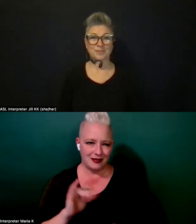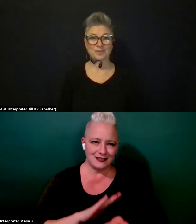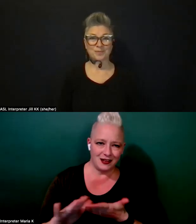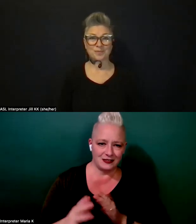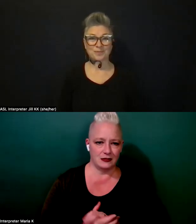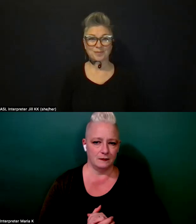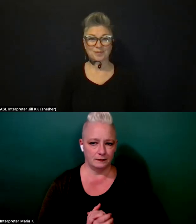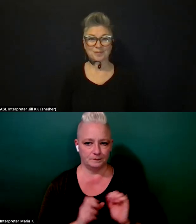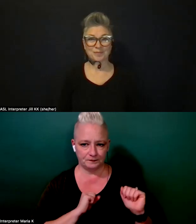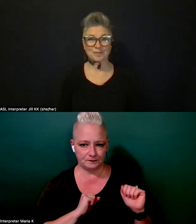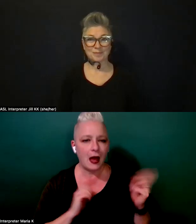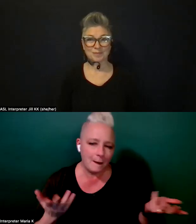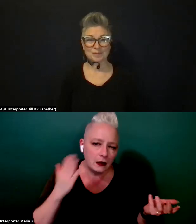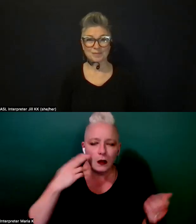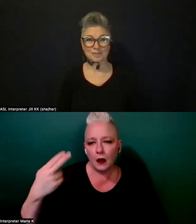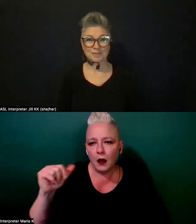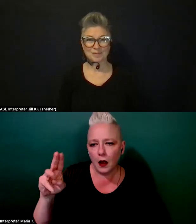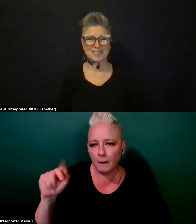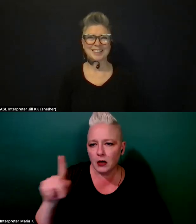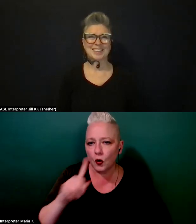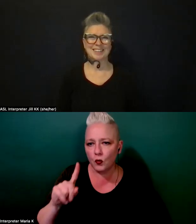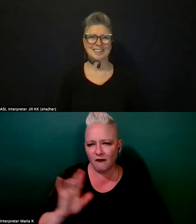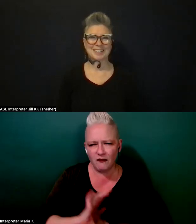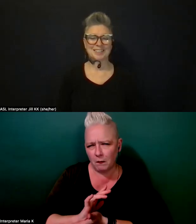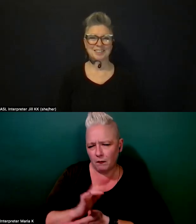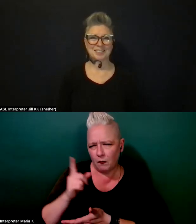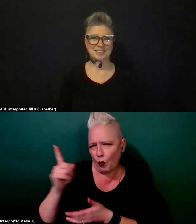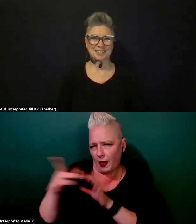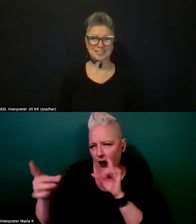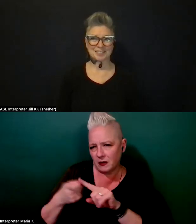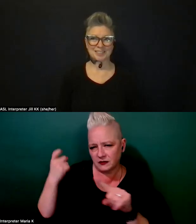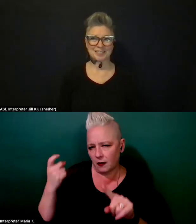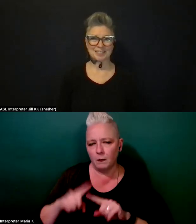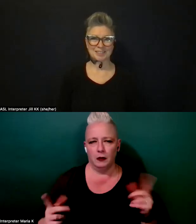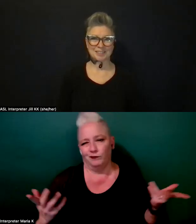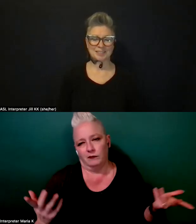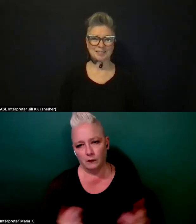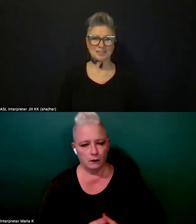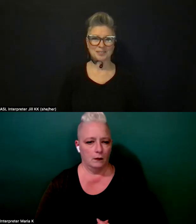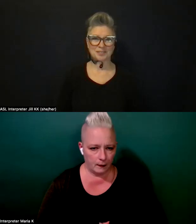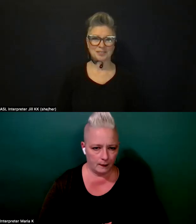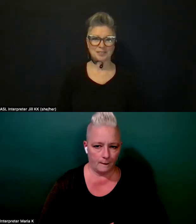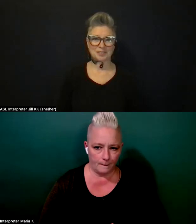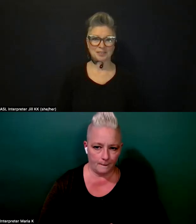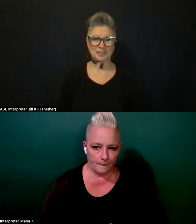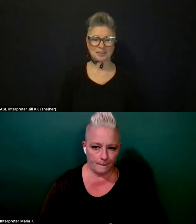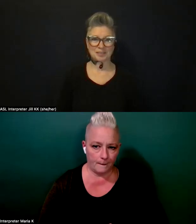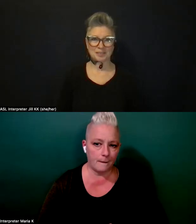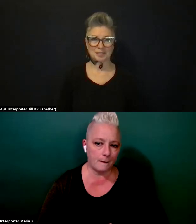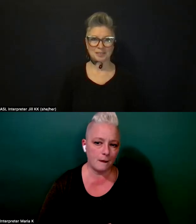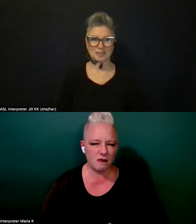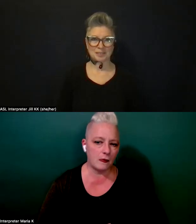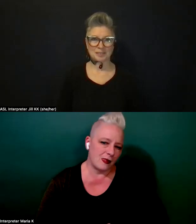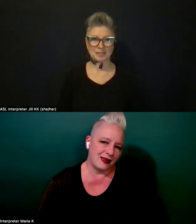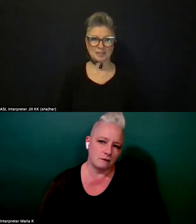Um, Not that I mean Hallmark films are real films. I don't understand where that comes from, but um yeah, it's